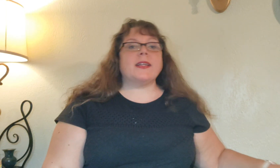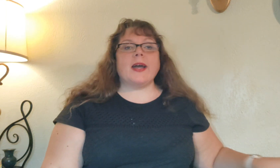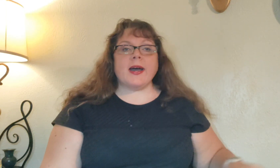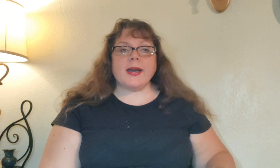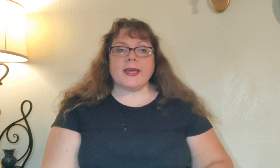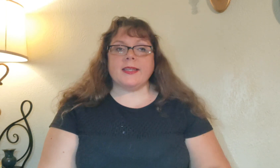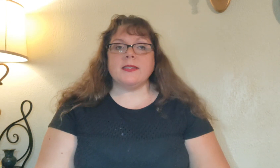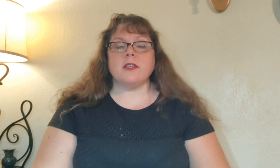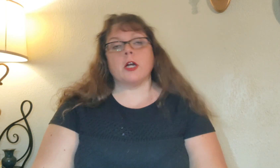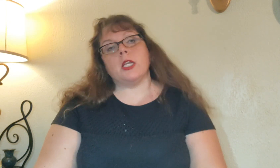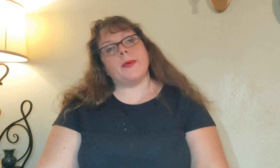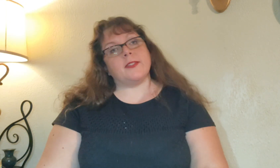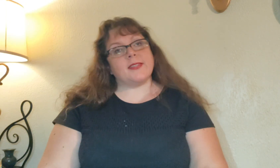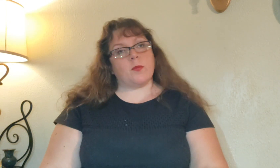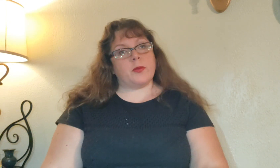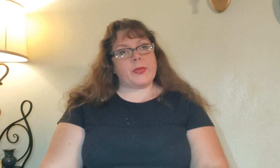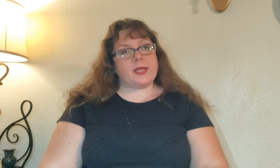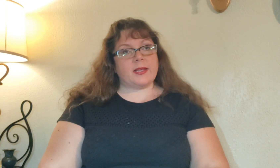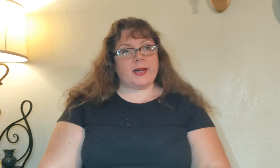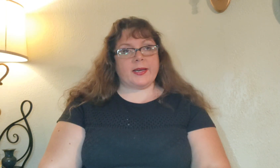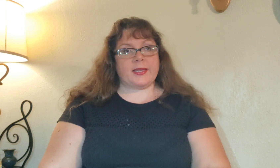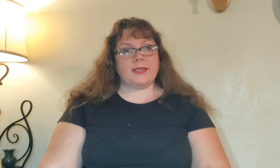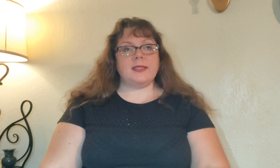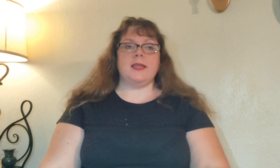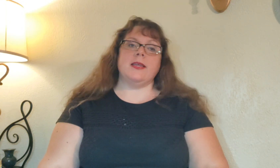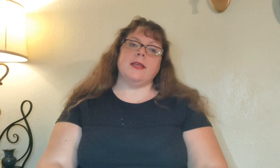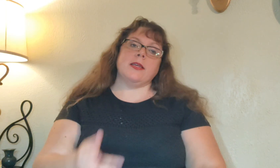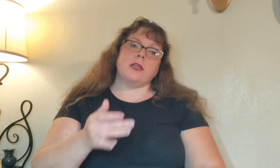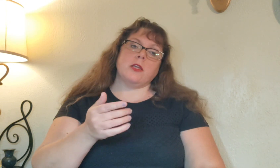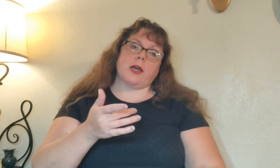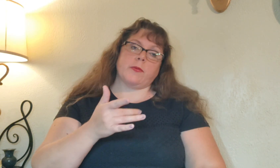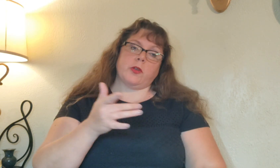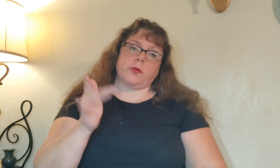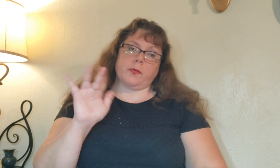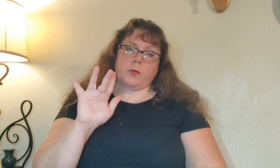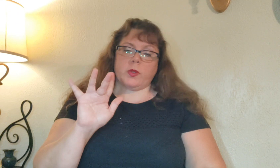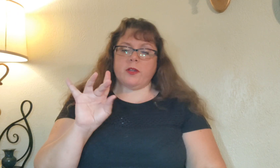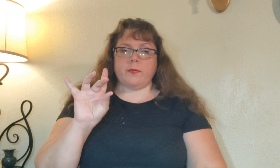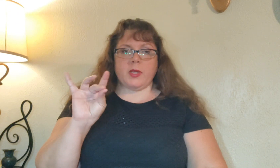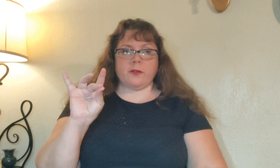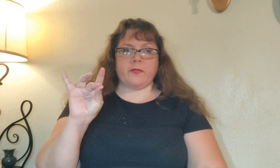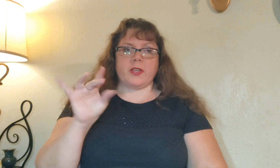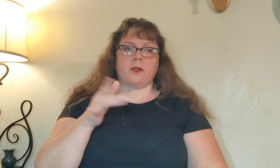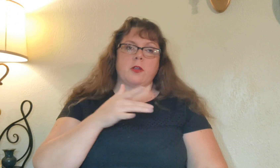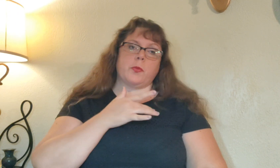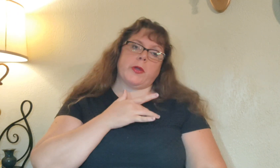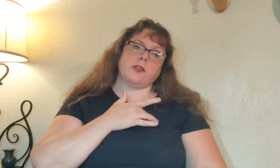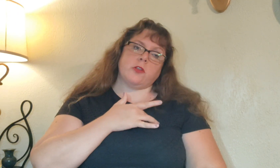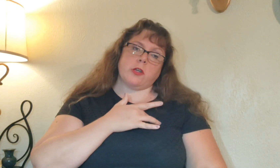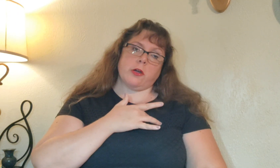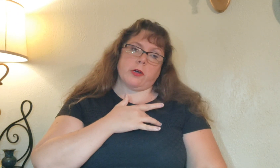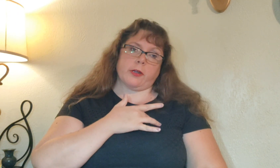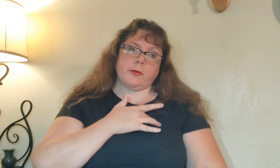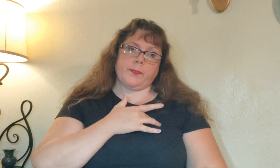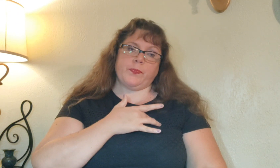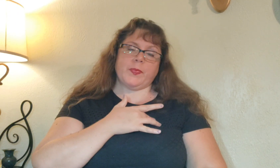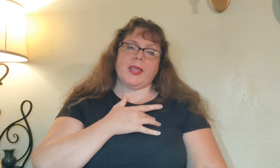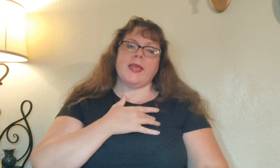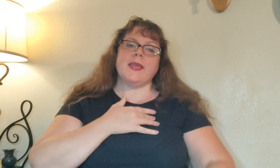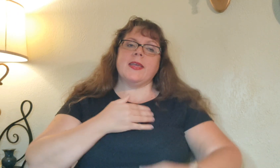And kind, talking about someone being kind, with your middle finger, you point to your heart,